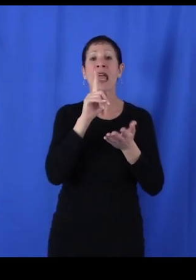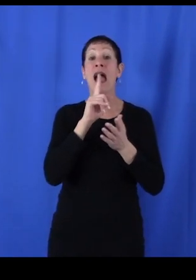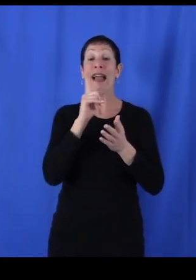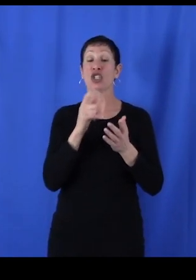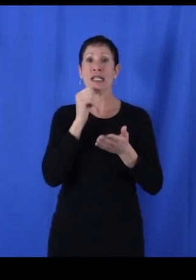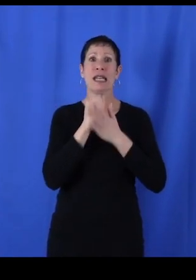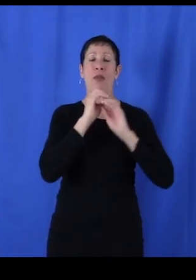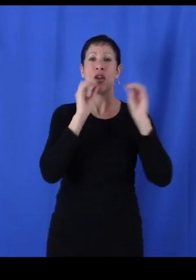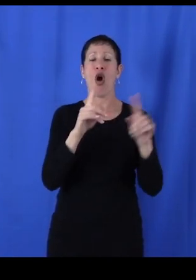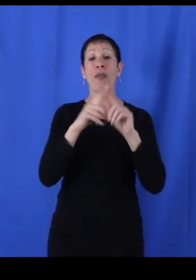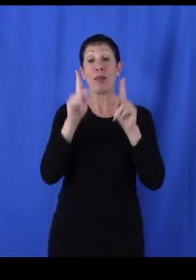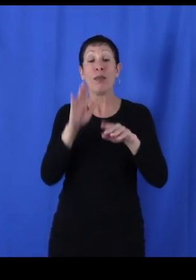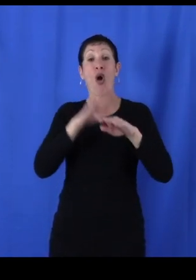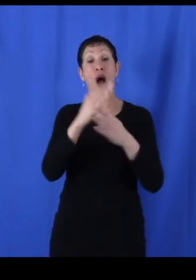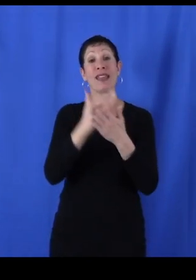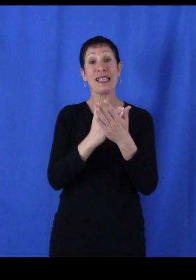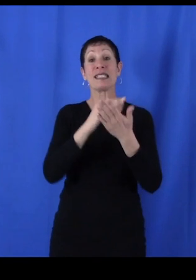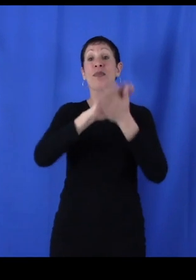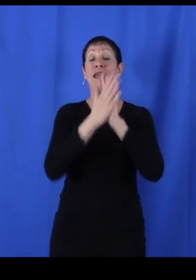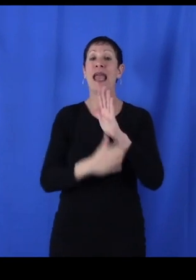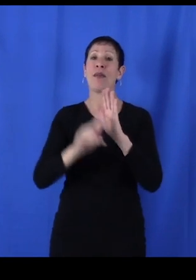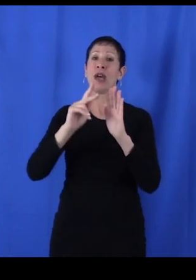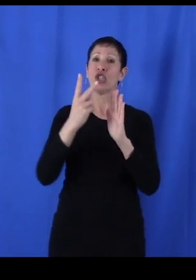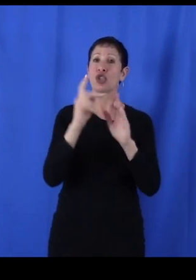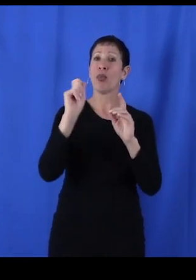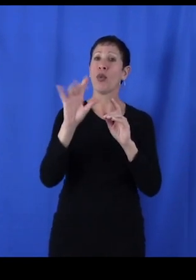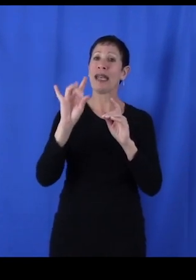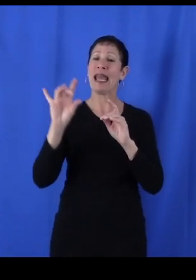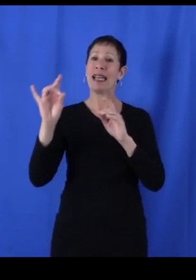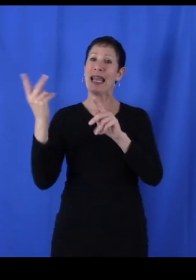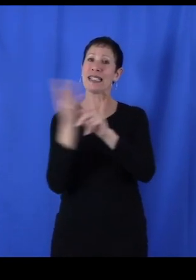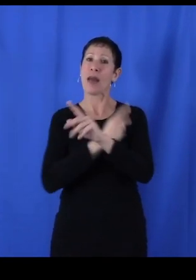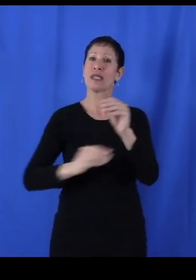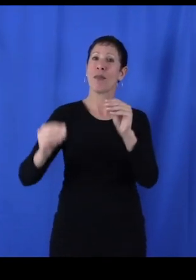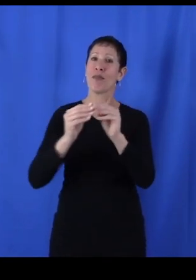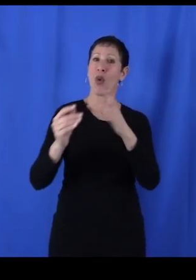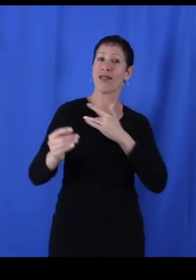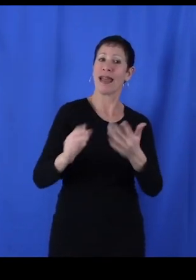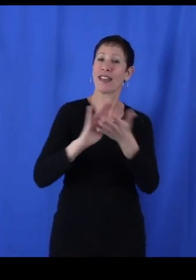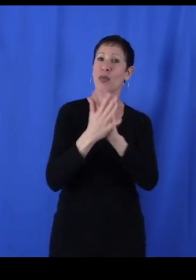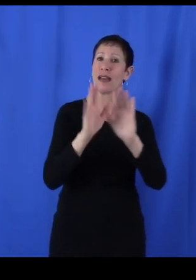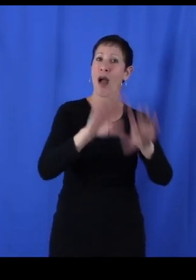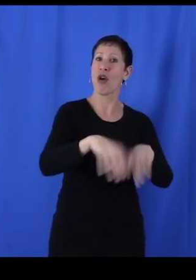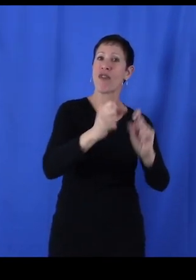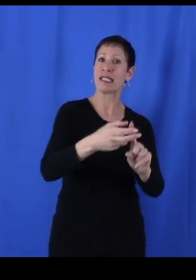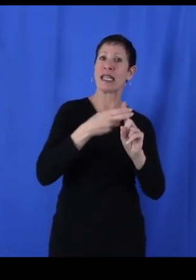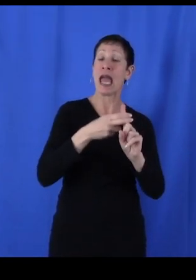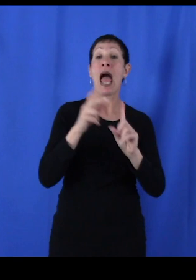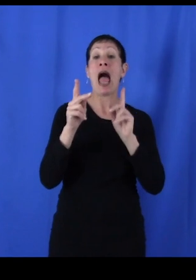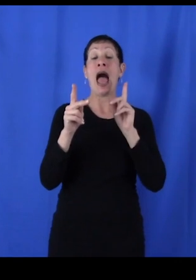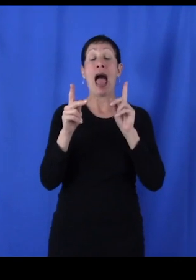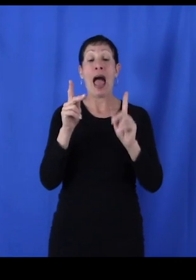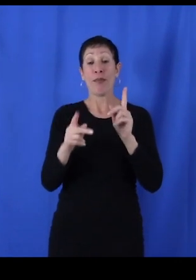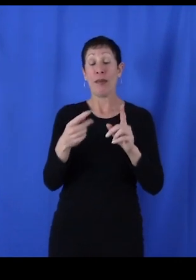were people on the list becoming 2.88 times more likely to be arrested. And people argued